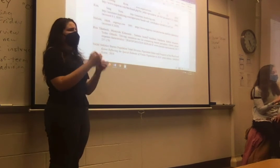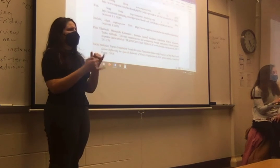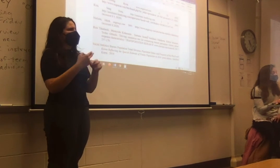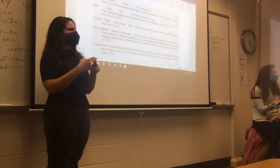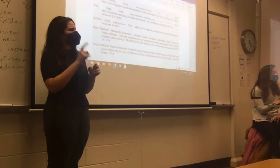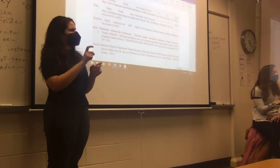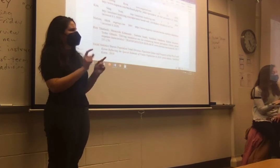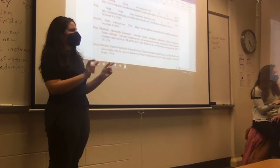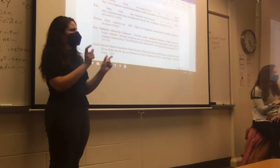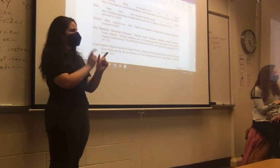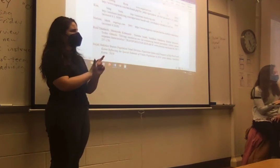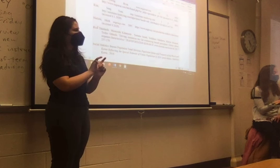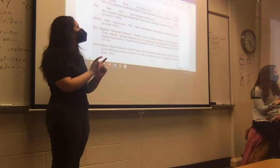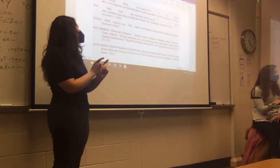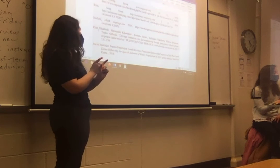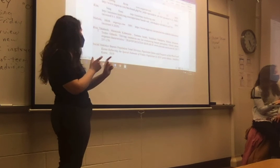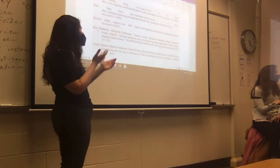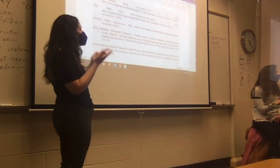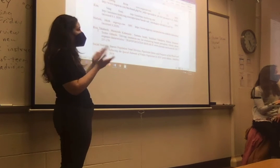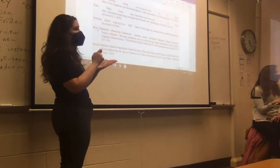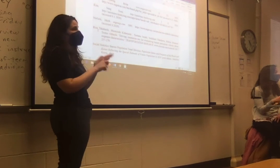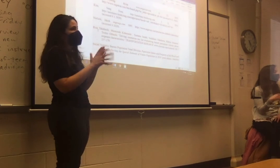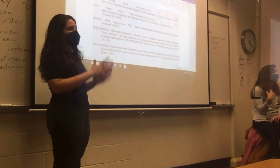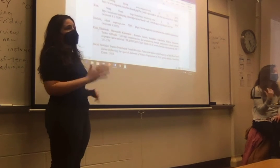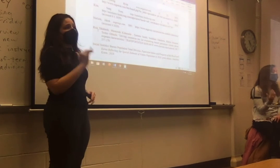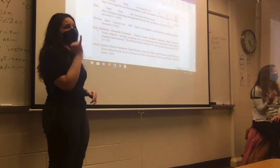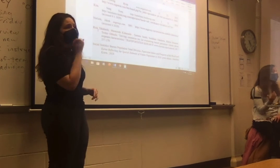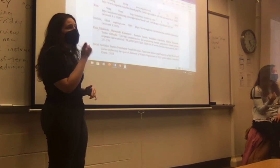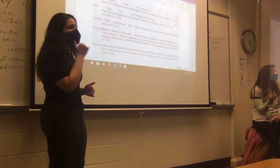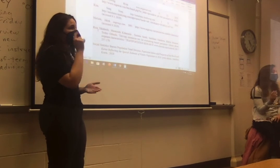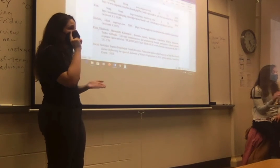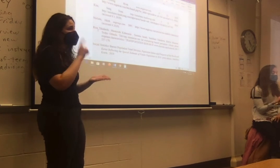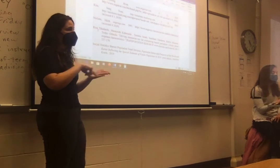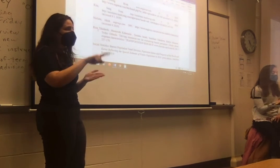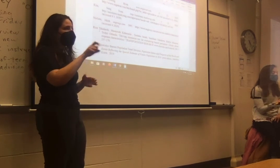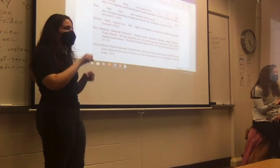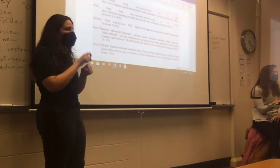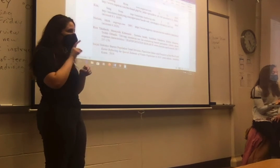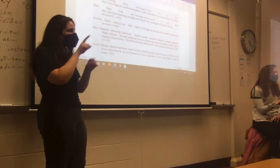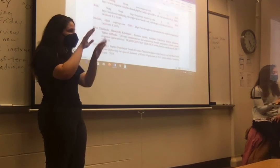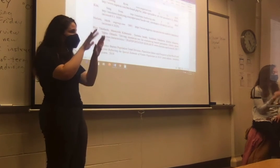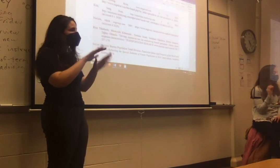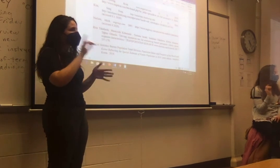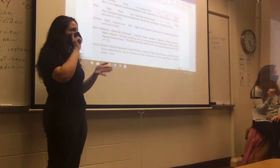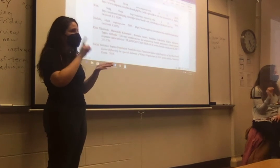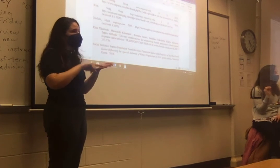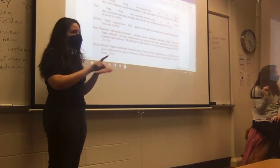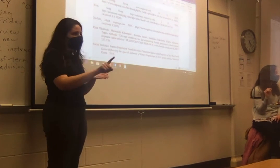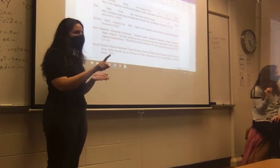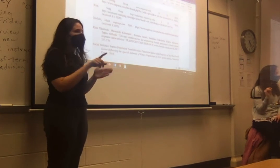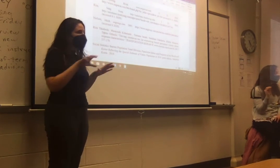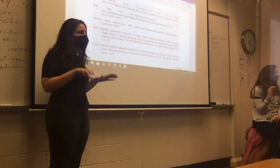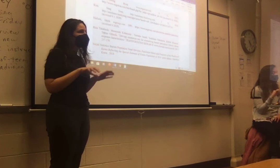obviously the writer maybe made a mistake with this one. It's easy to check. You just have to make sure you